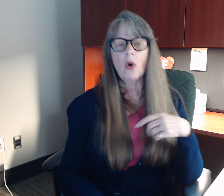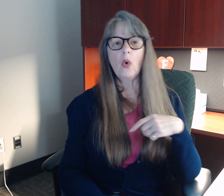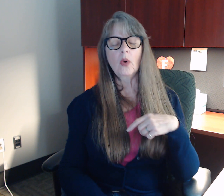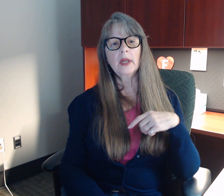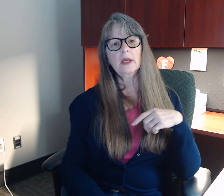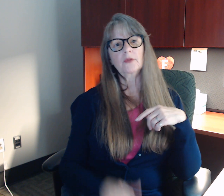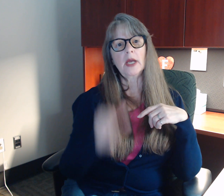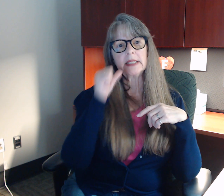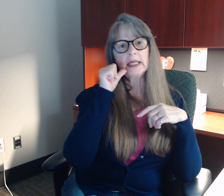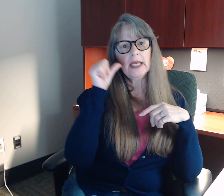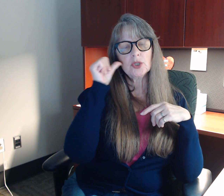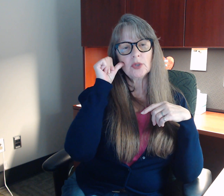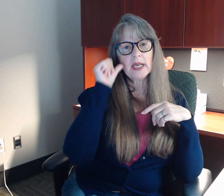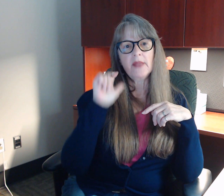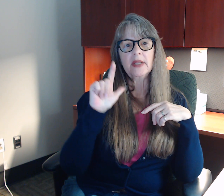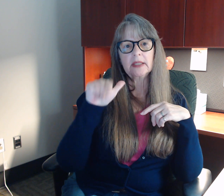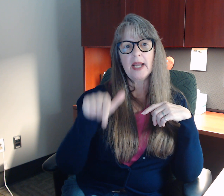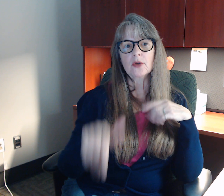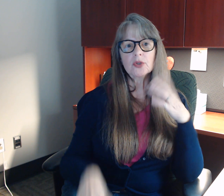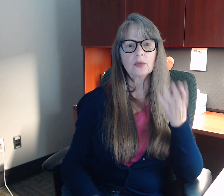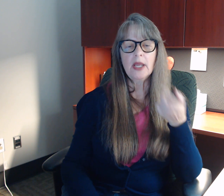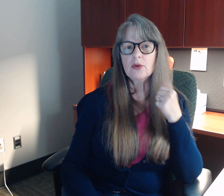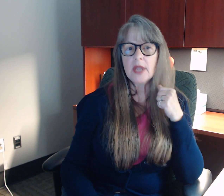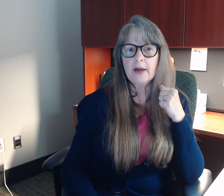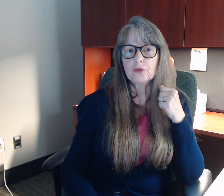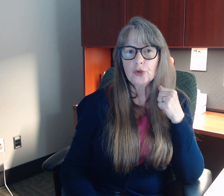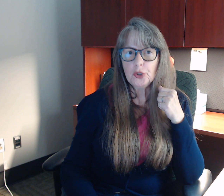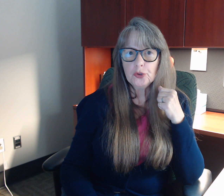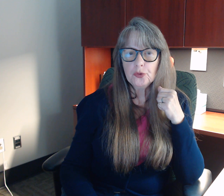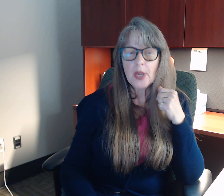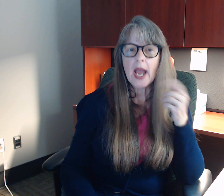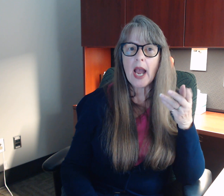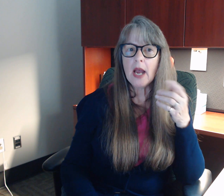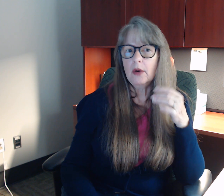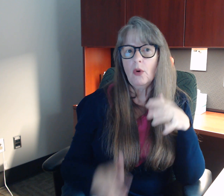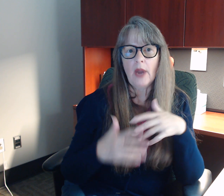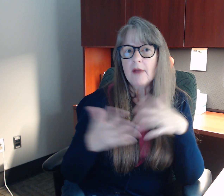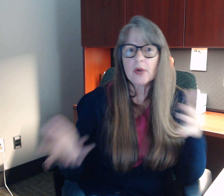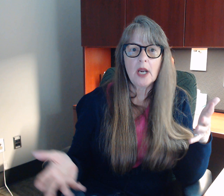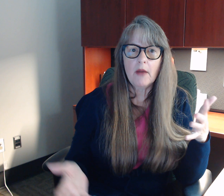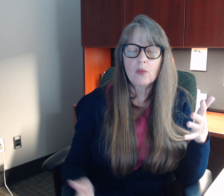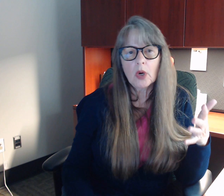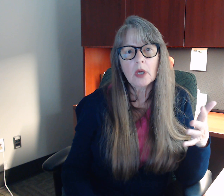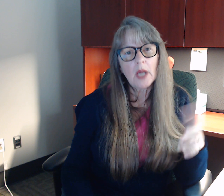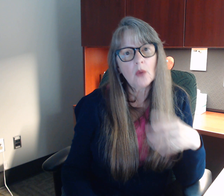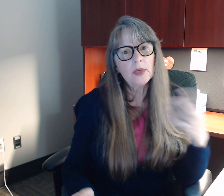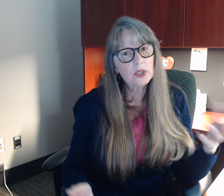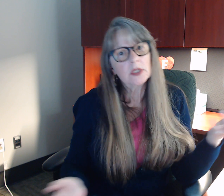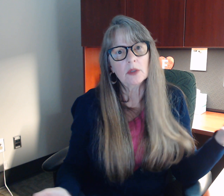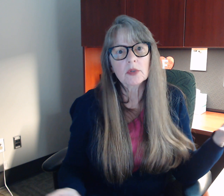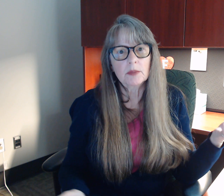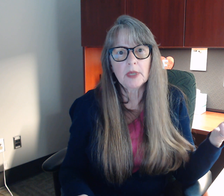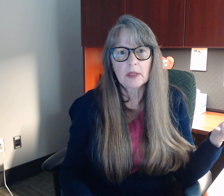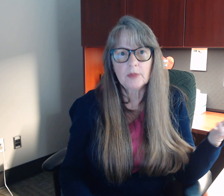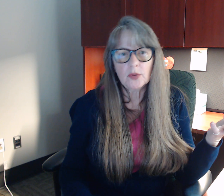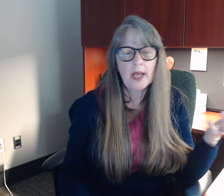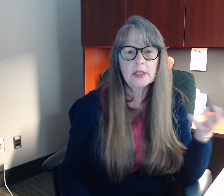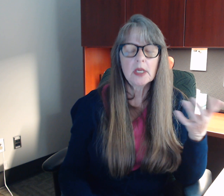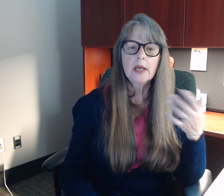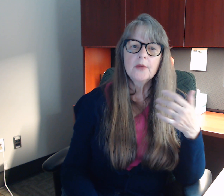Or if I say yesterday and then later, so later in the afternoon, or after I got off work, I went to Dillard's and picked up the dress. So